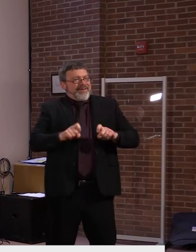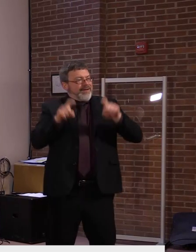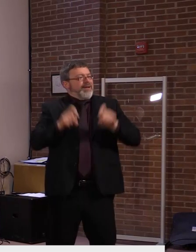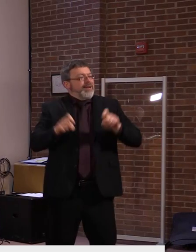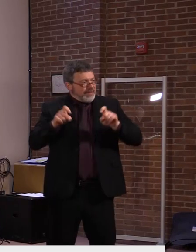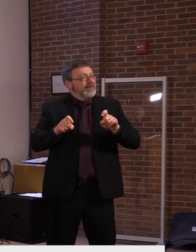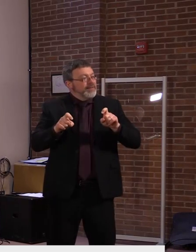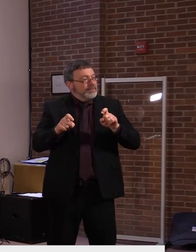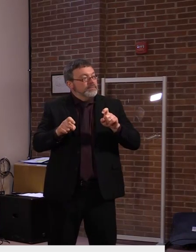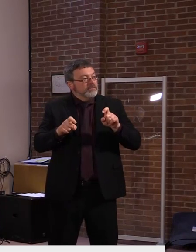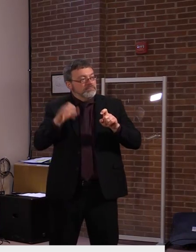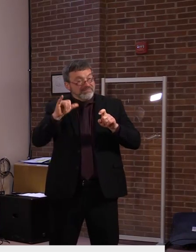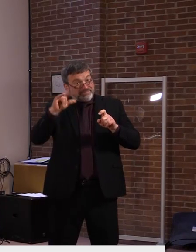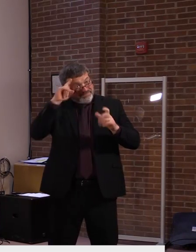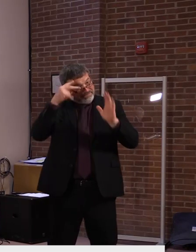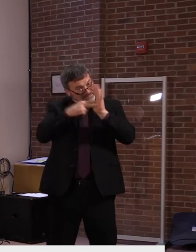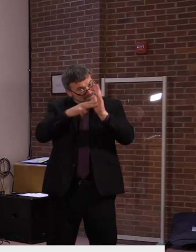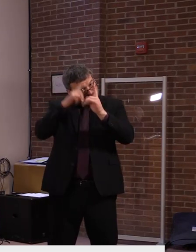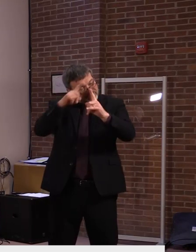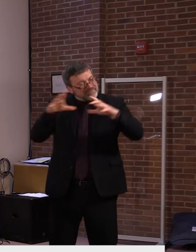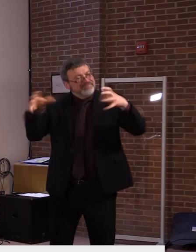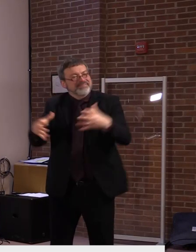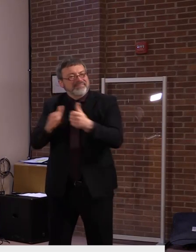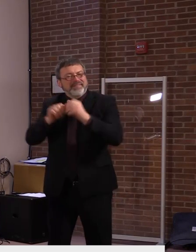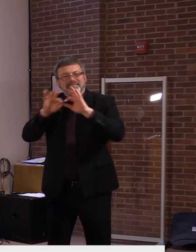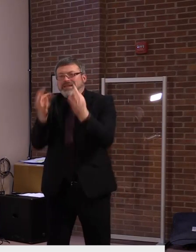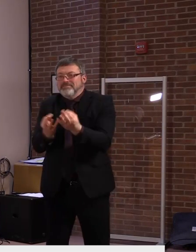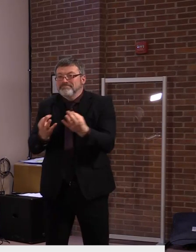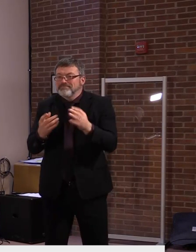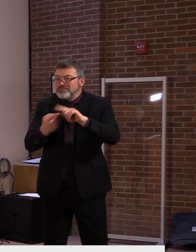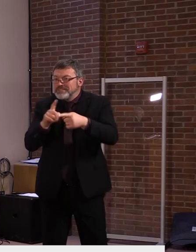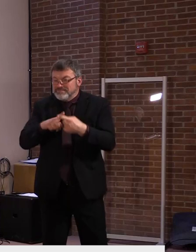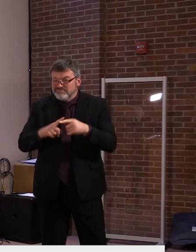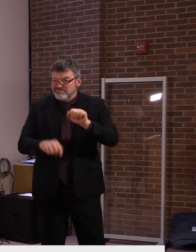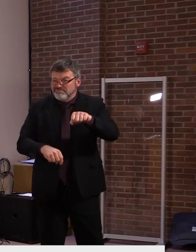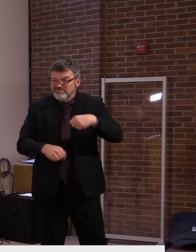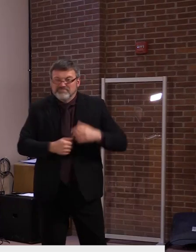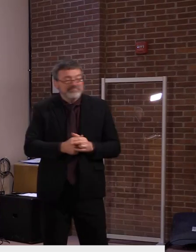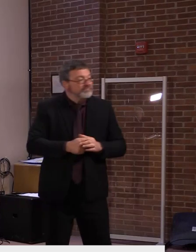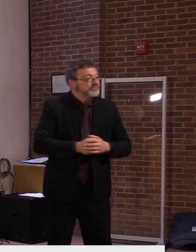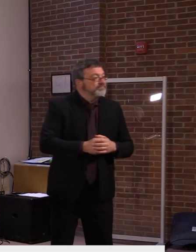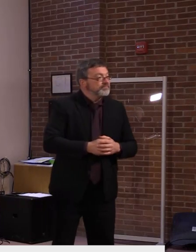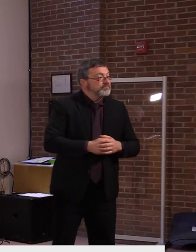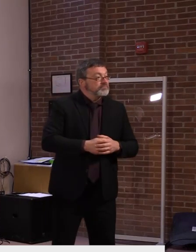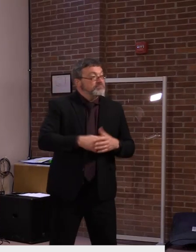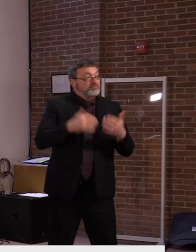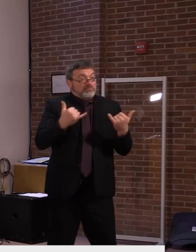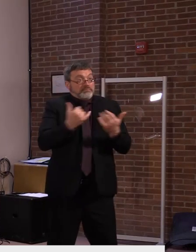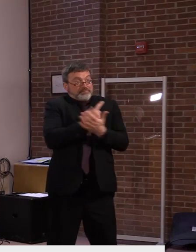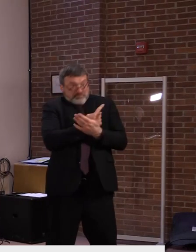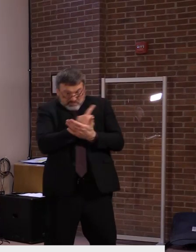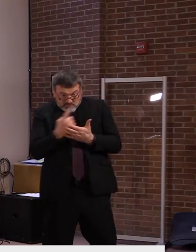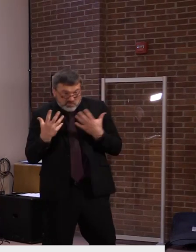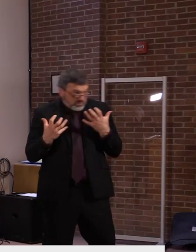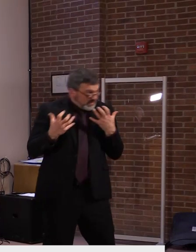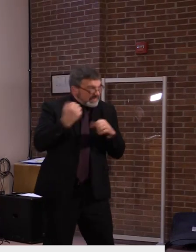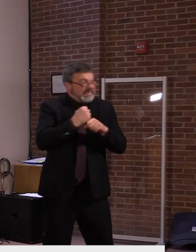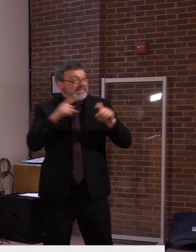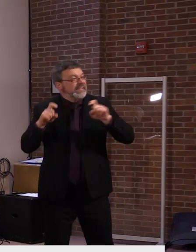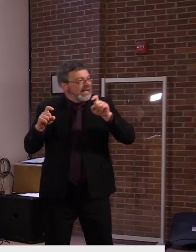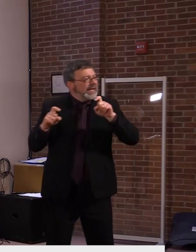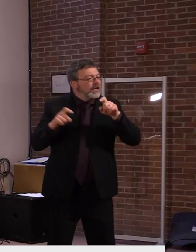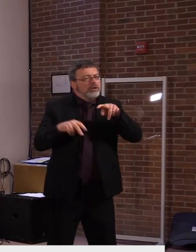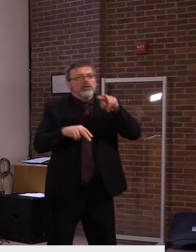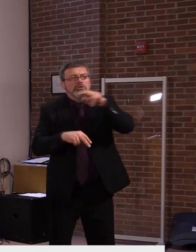their family and friends. Also, if you're looking for a test this week, remember to check out your local pharmacy or